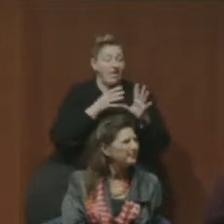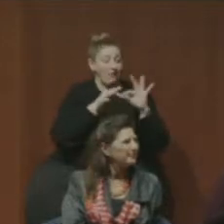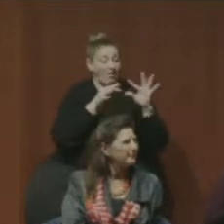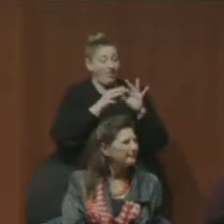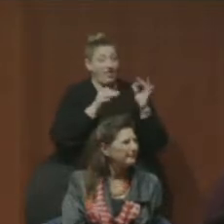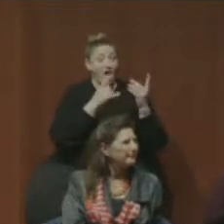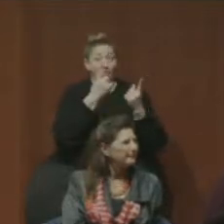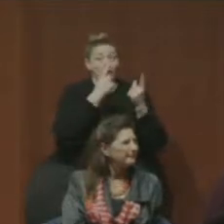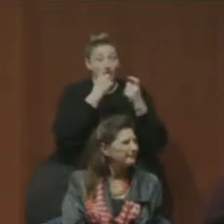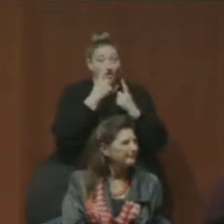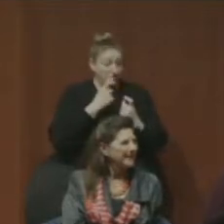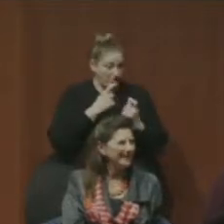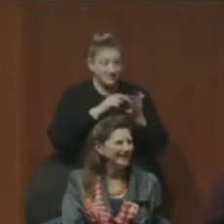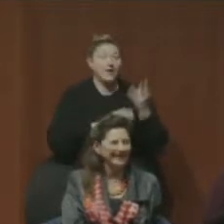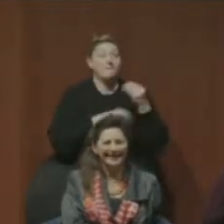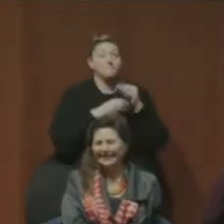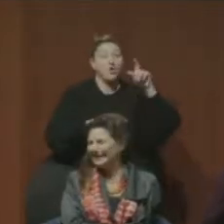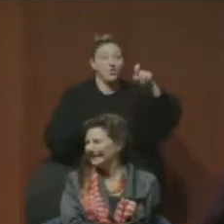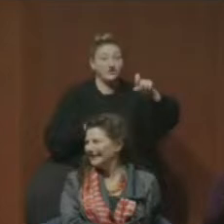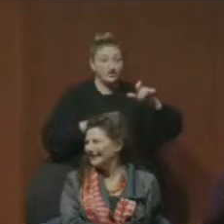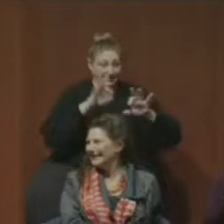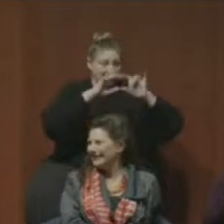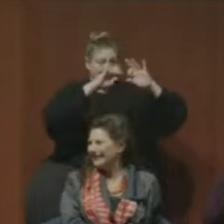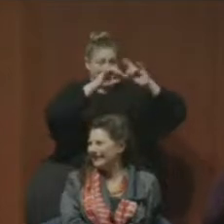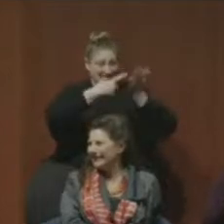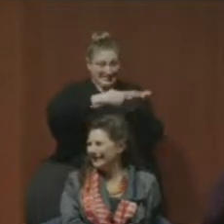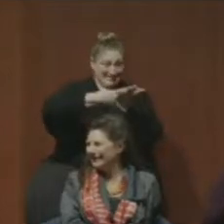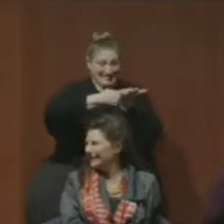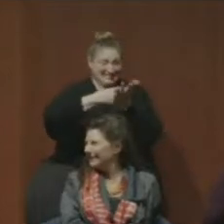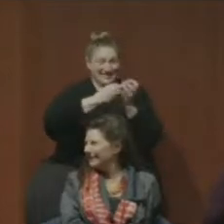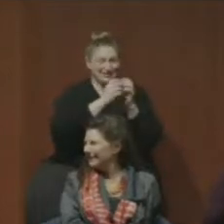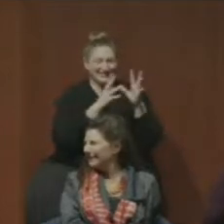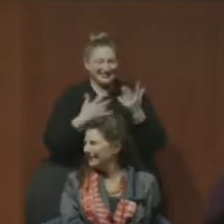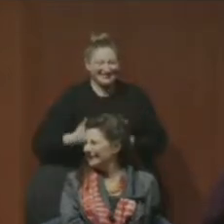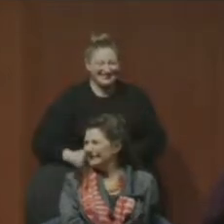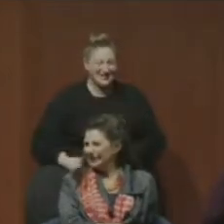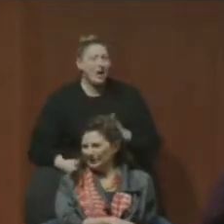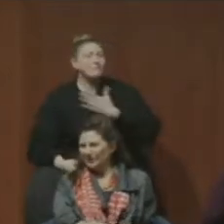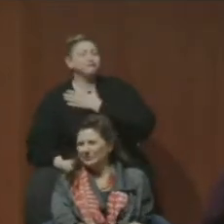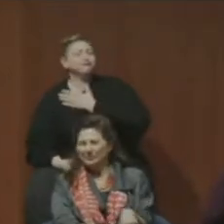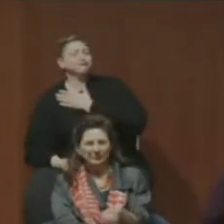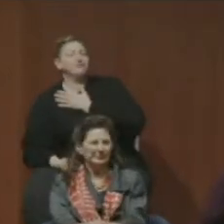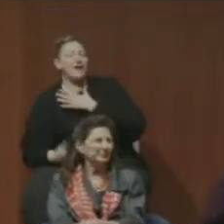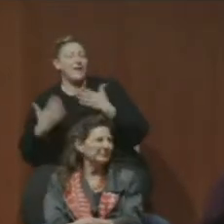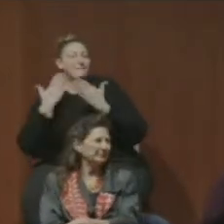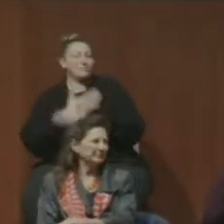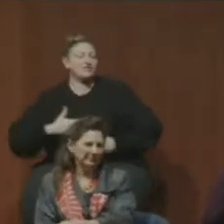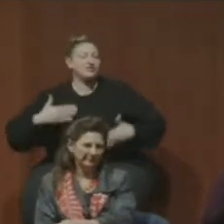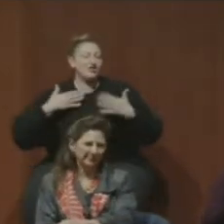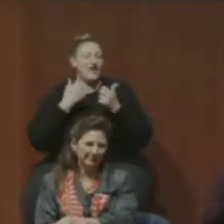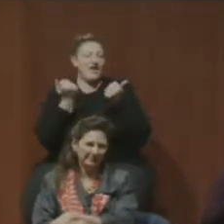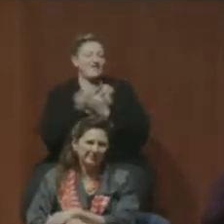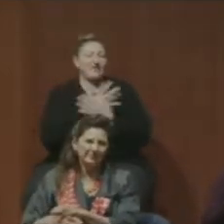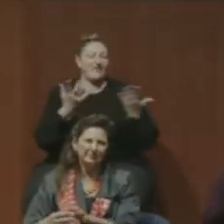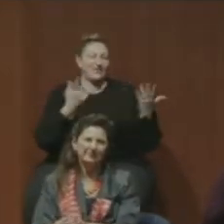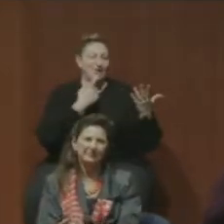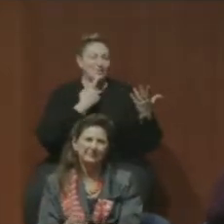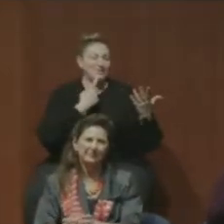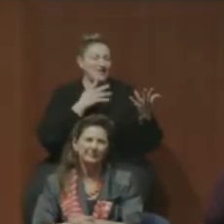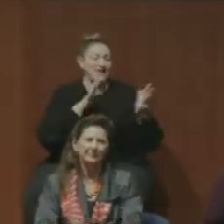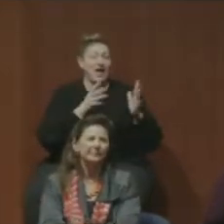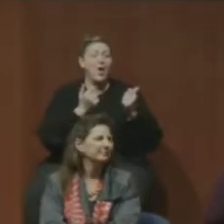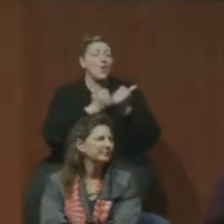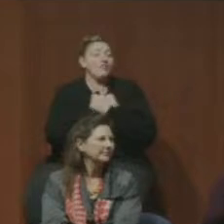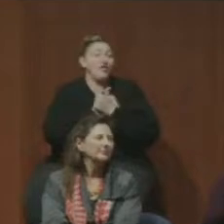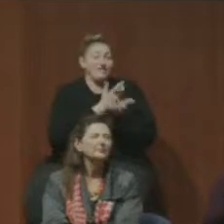great questions is just raise more, because that's the best I've got. But okay, well, I fully appreciate everything that you said. And I would